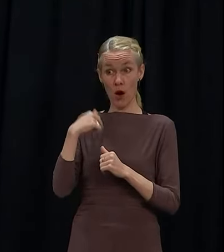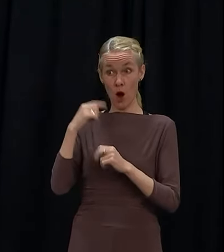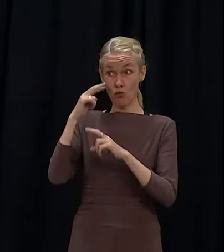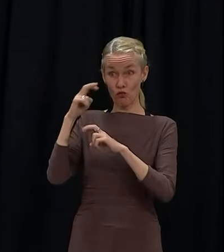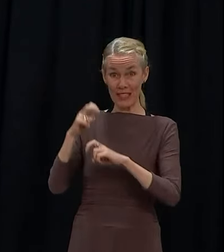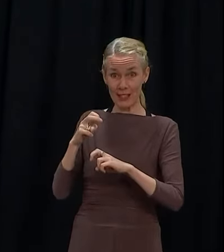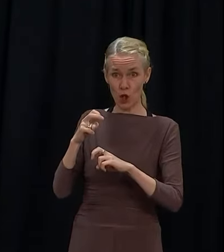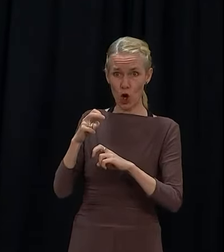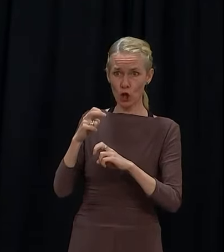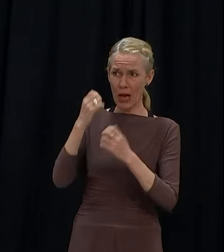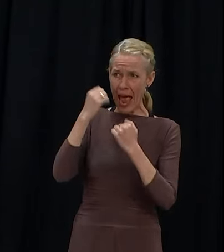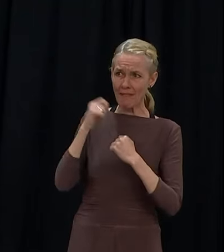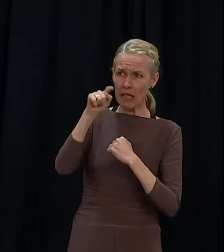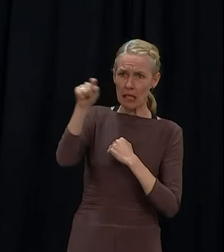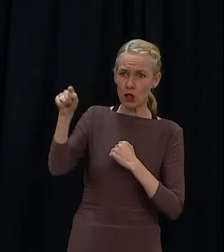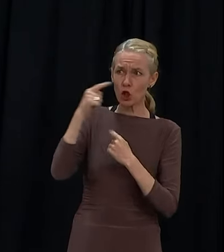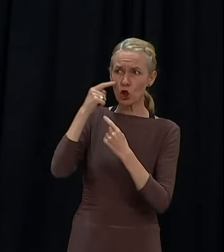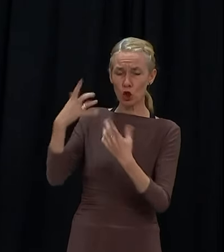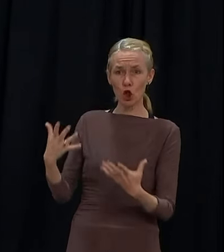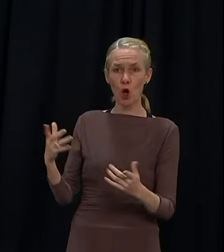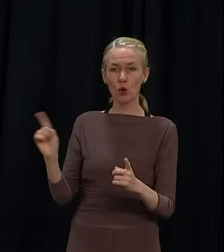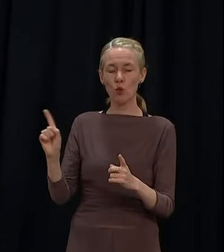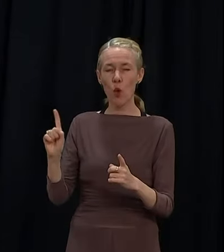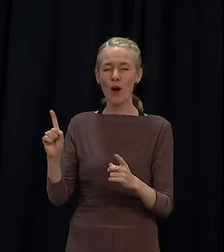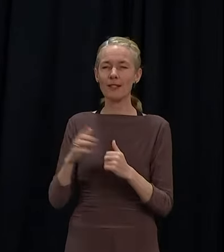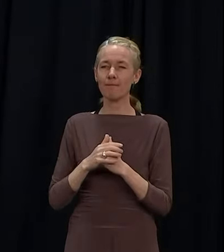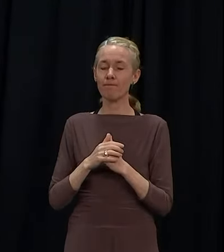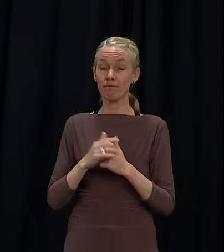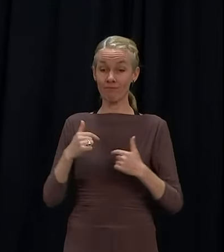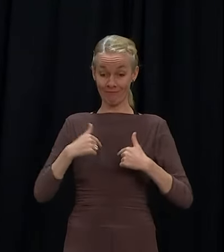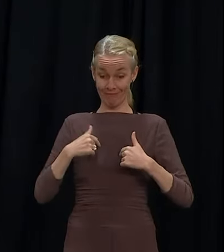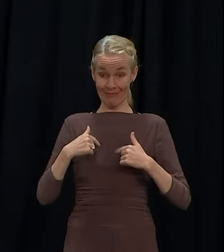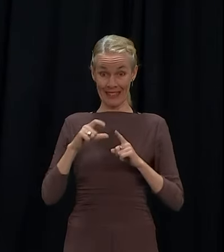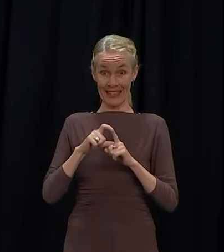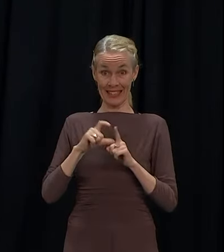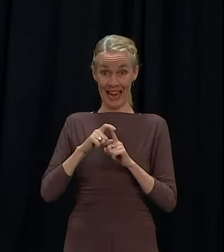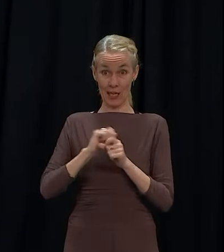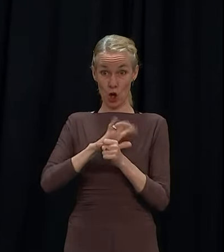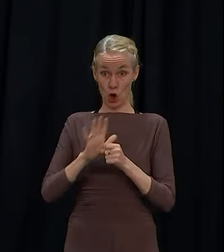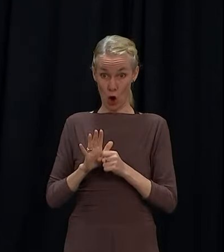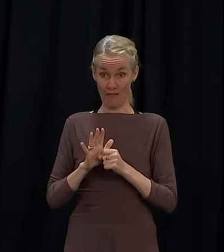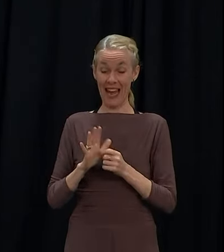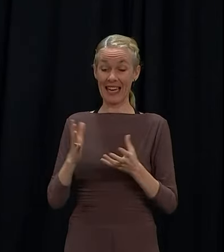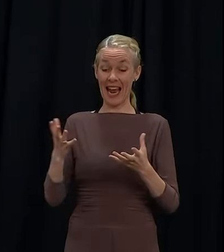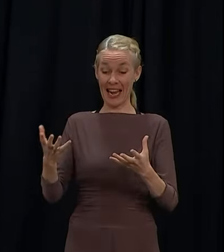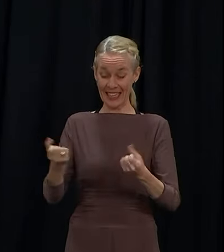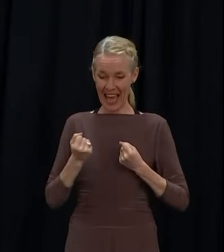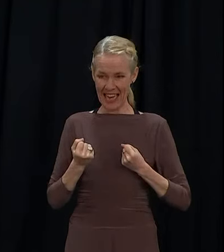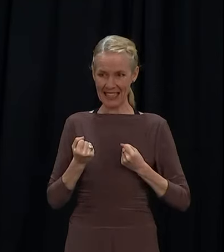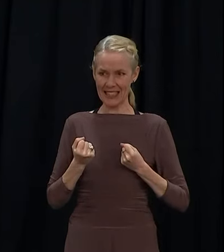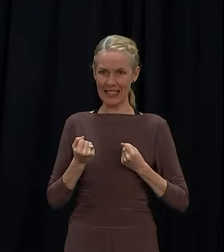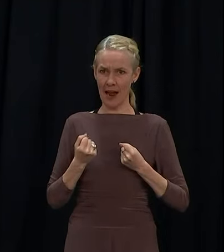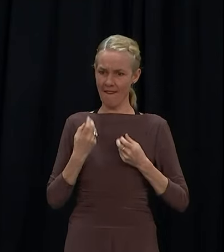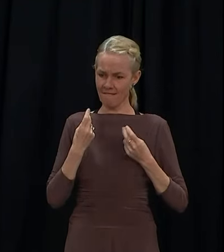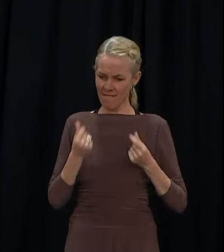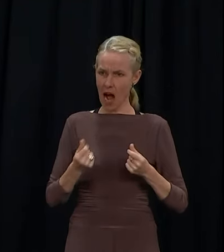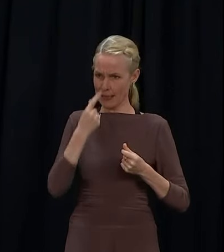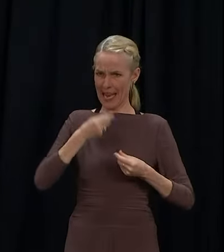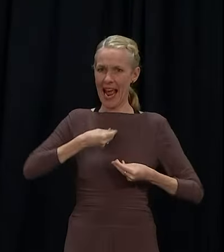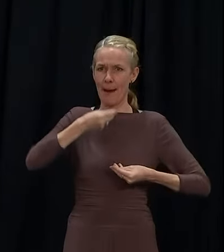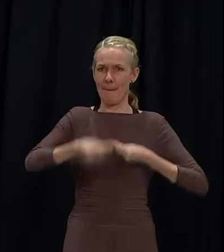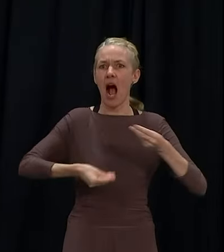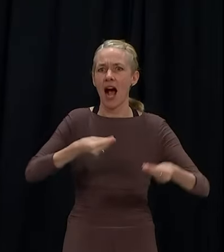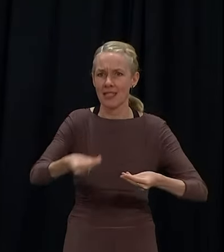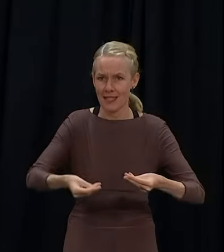our experience, that you have an earlier period of infectiousness than what we had before. And we also know it's